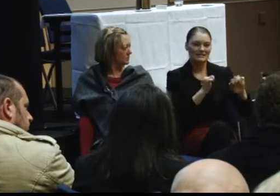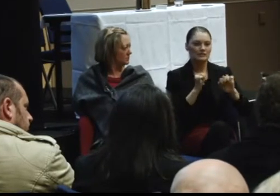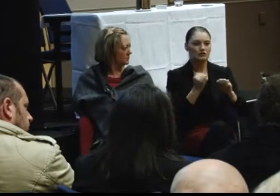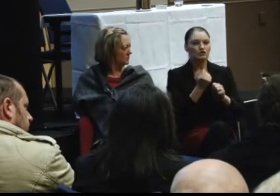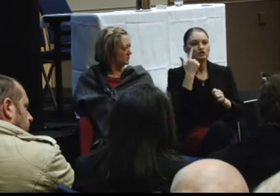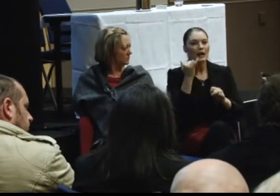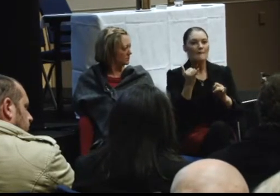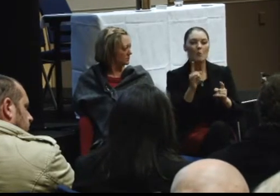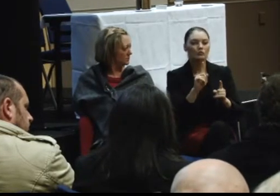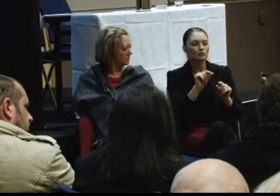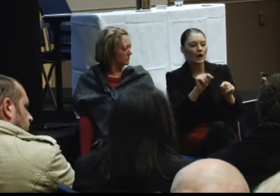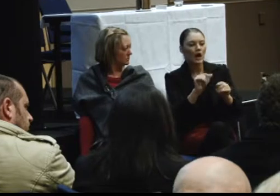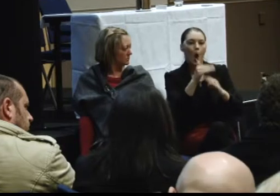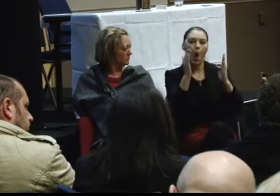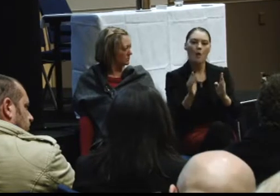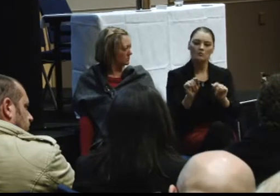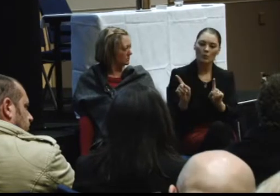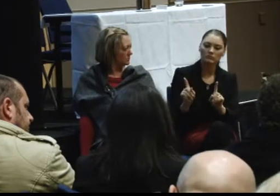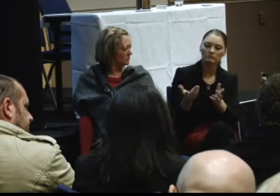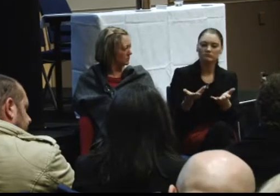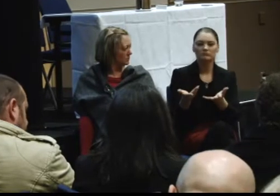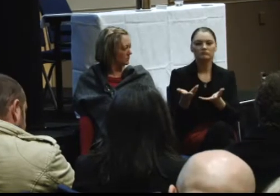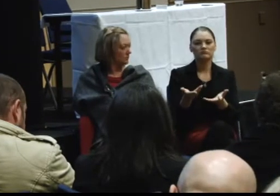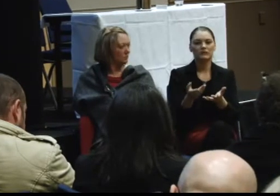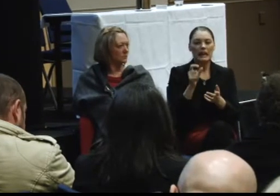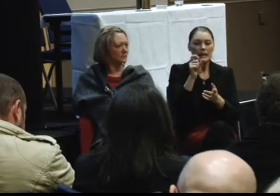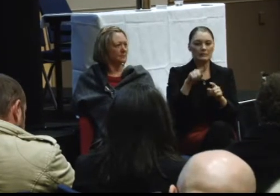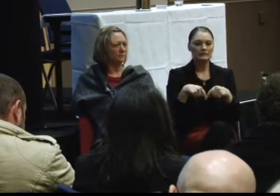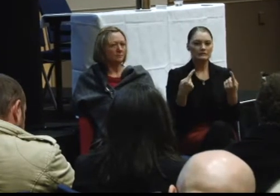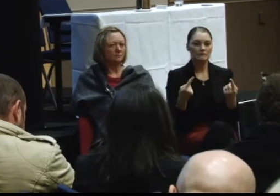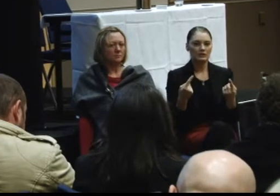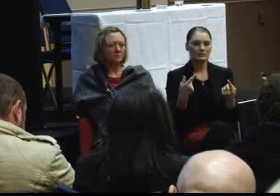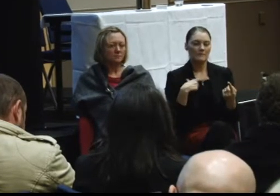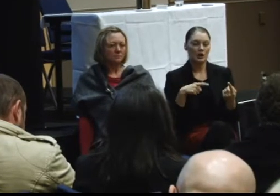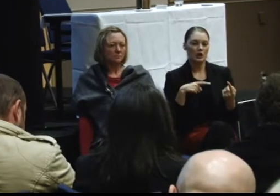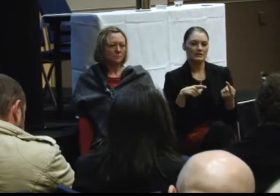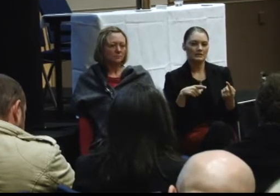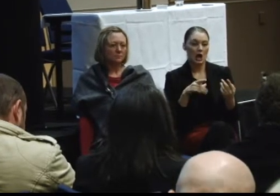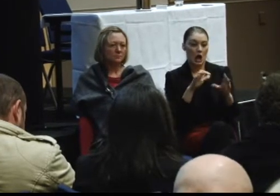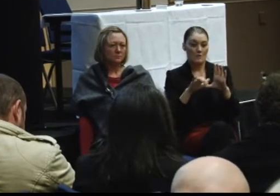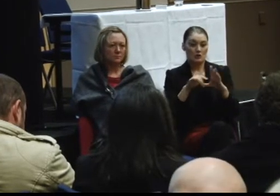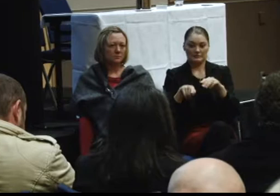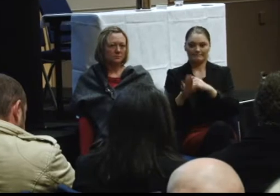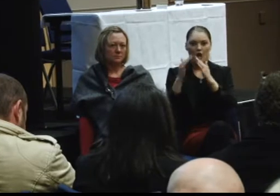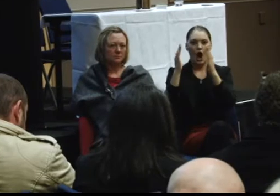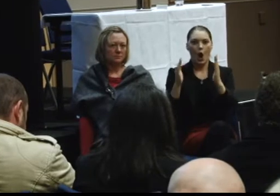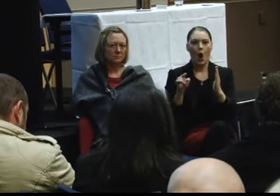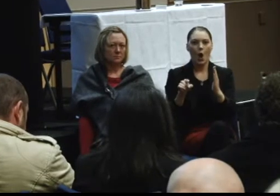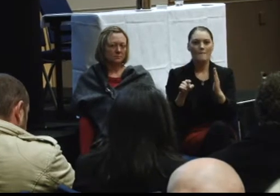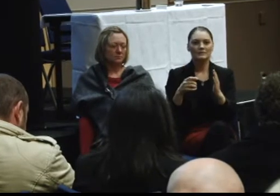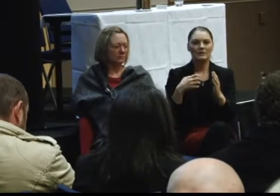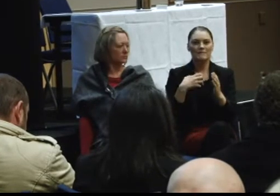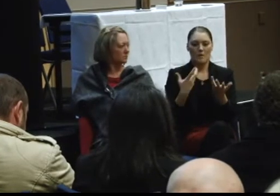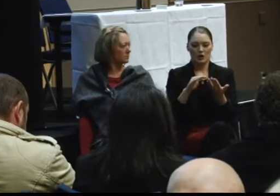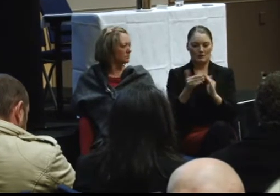home. And it is slightly different also because Computers in Homes normally is from community